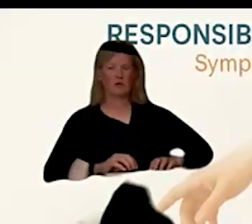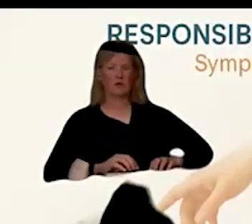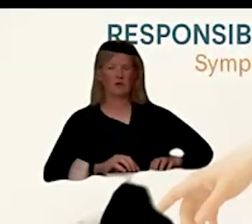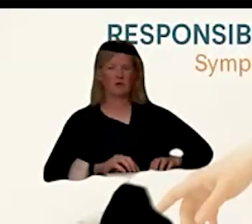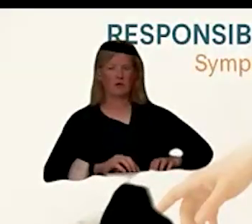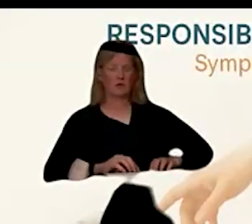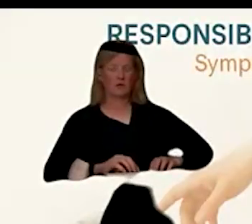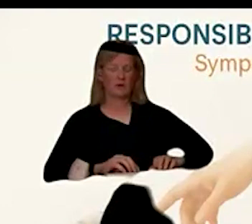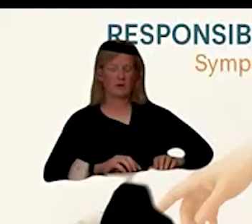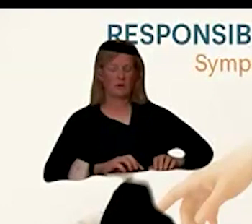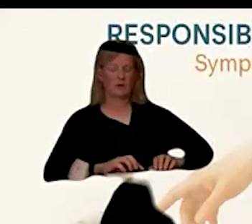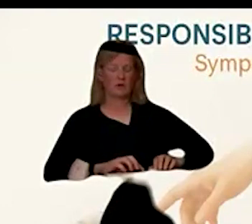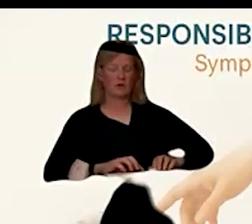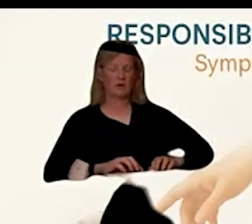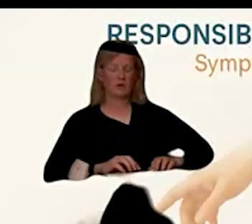picture of your last